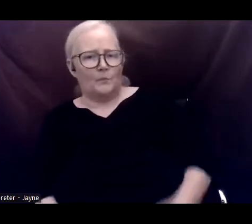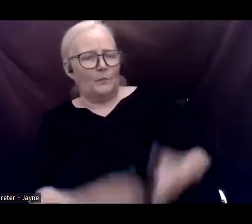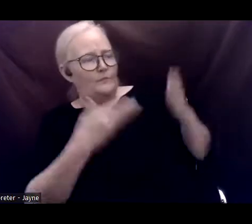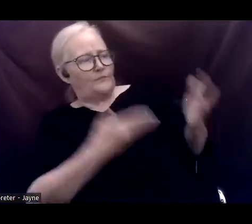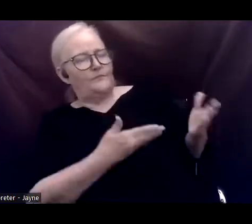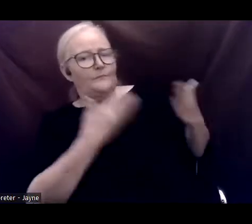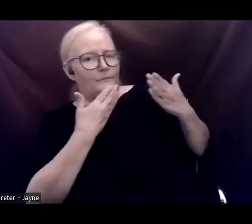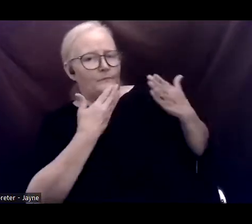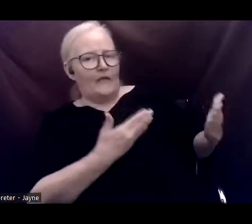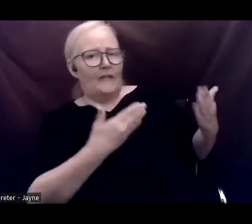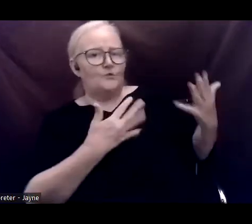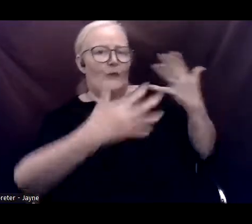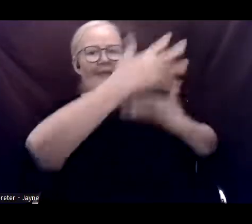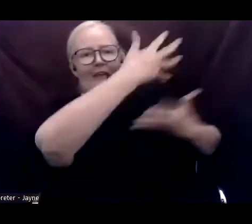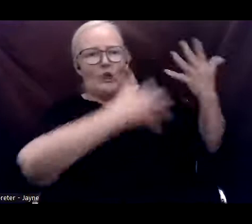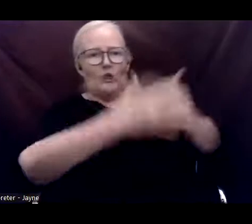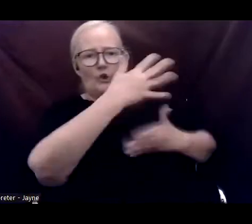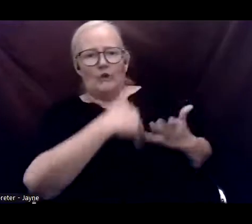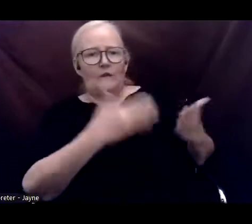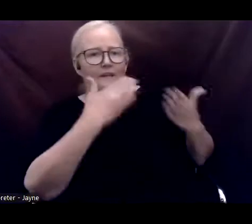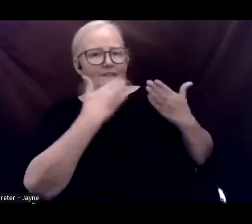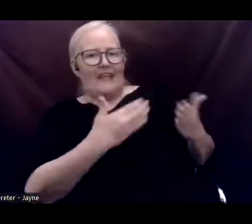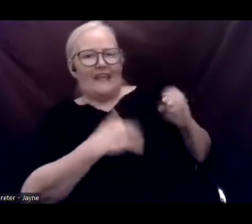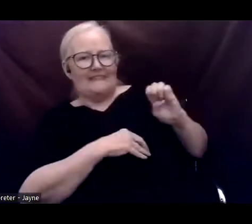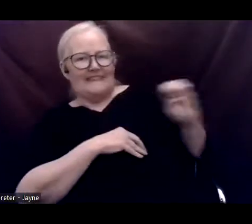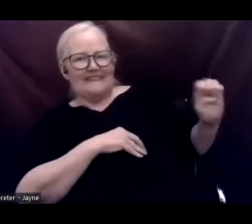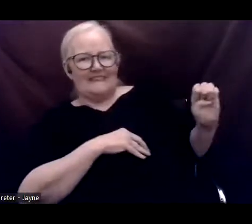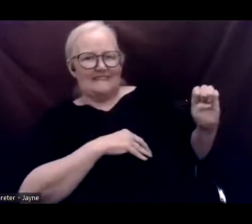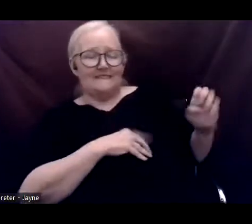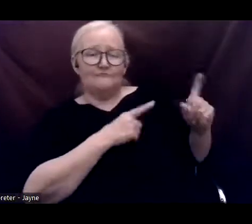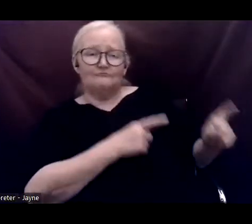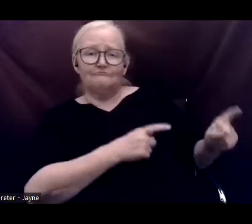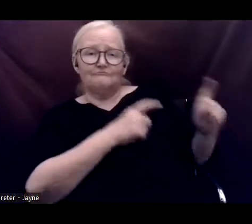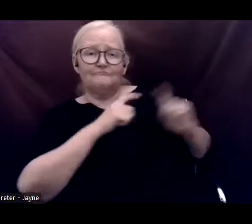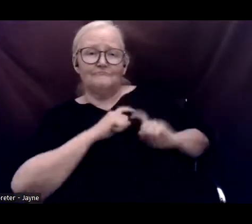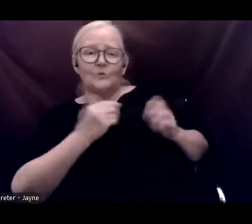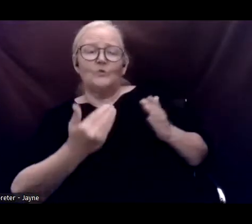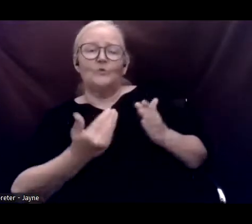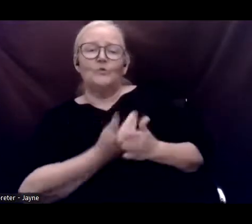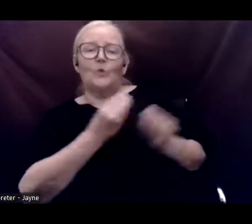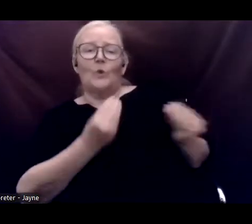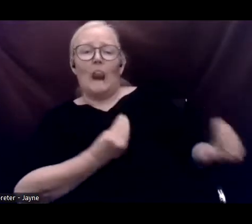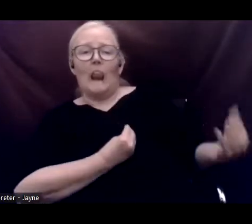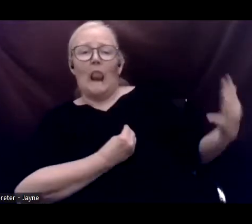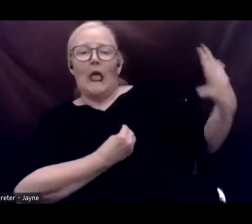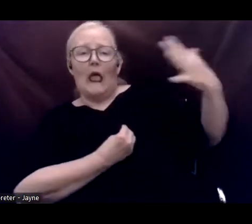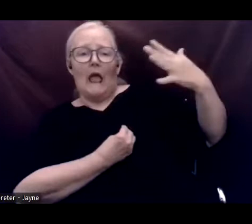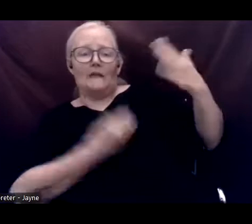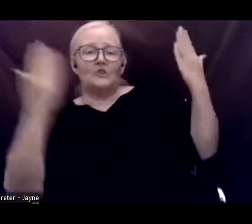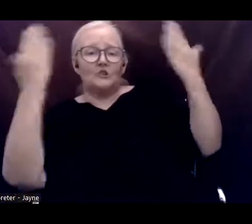Thanks to the air, thanks to the east for the gifts of new light, letting darkness